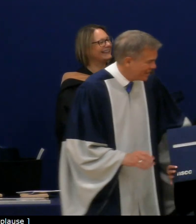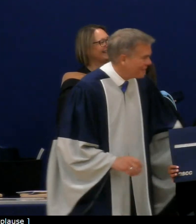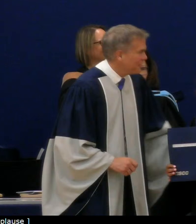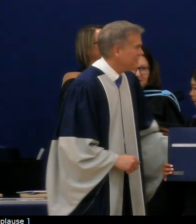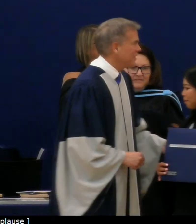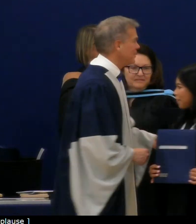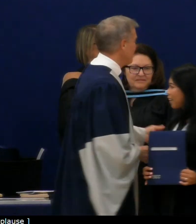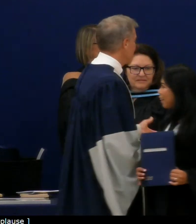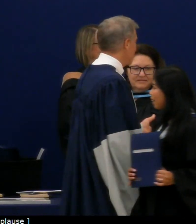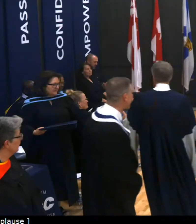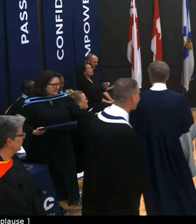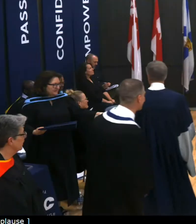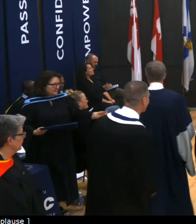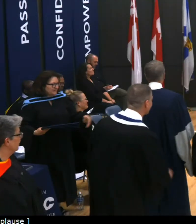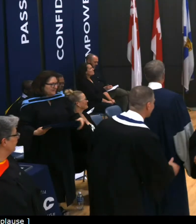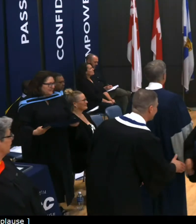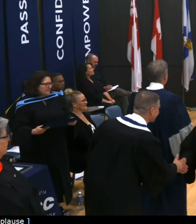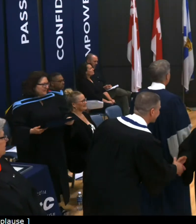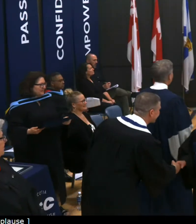Mackenzie Ellis.